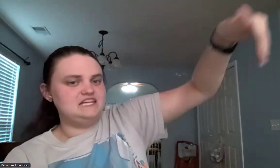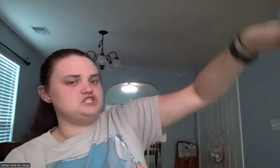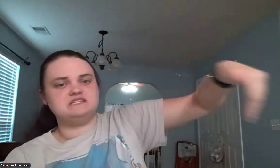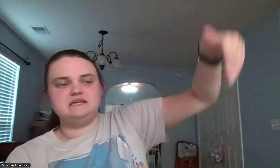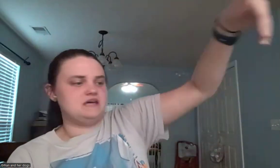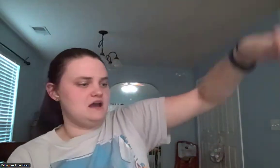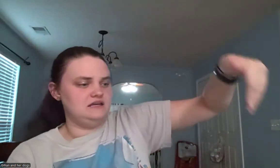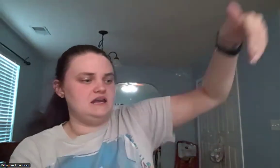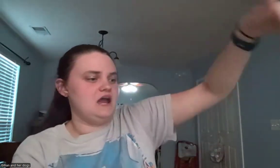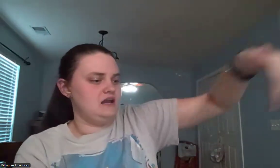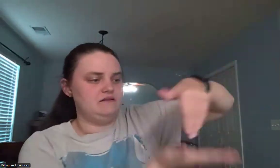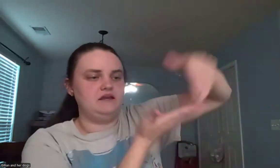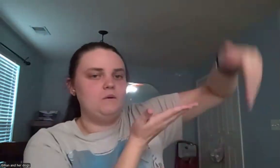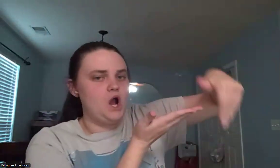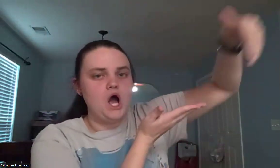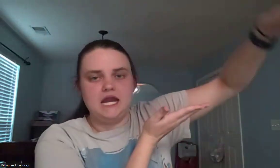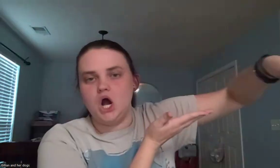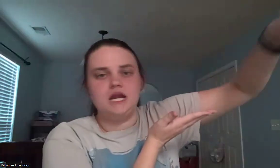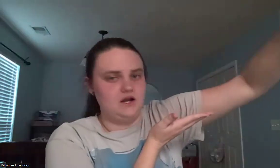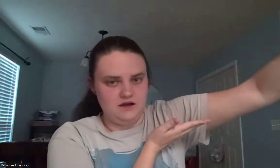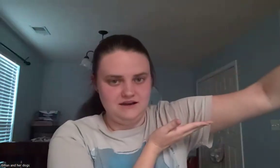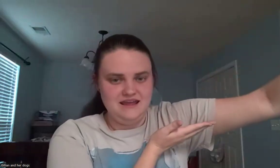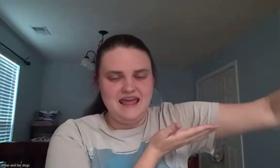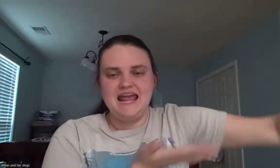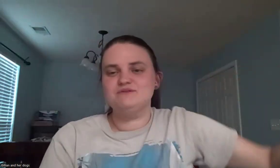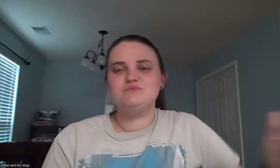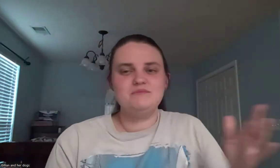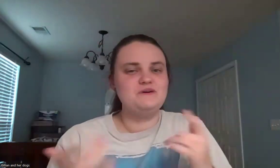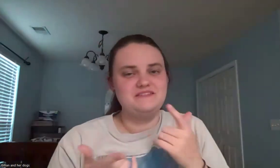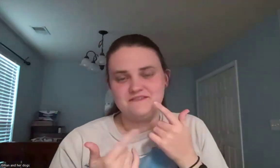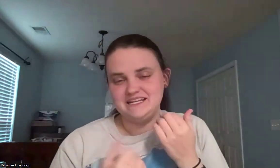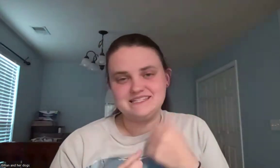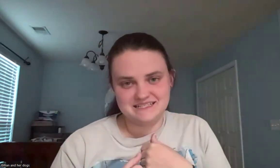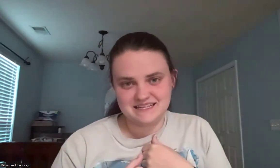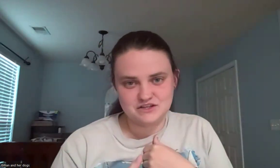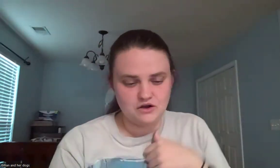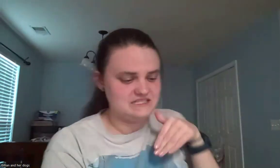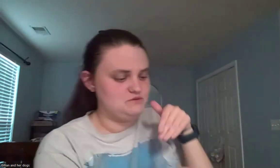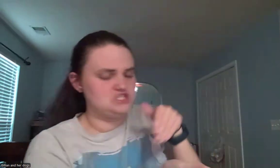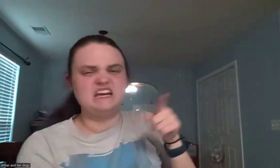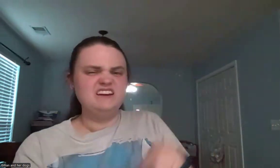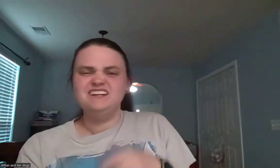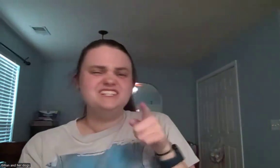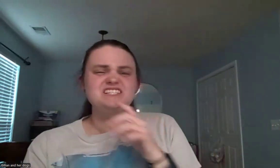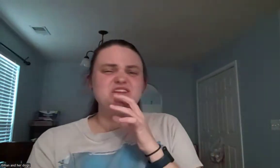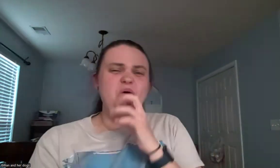just keeps adding and adding, like going on and on and on. And it was probably one of the funniest things I saw because he was just like, she's so old.